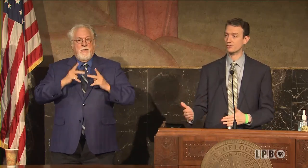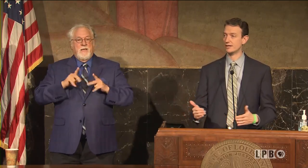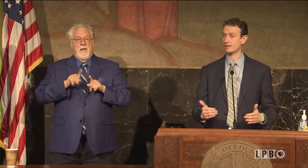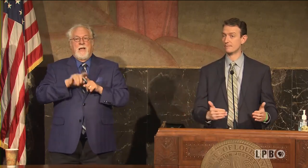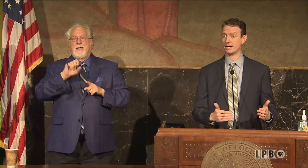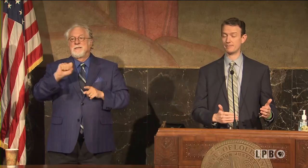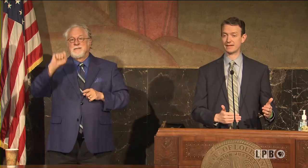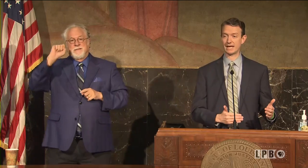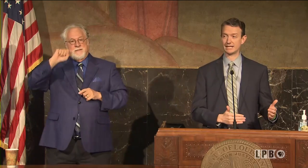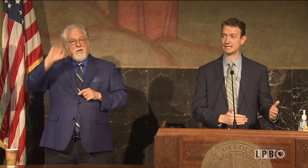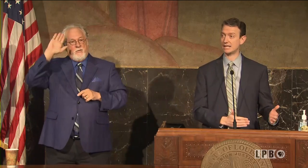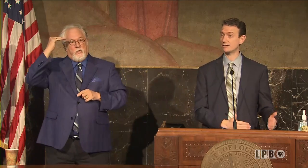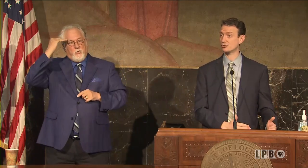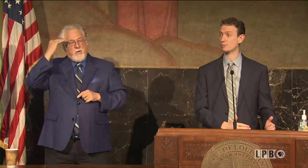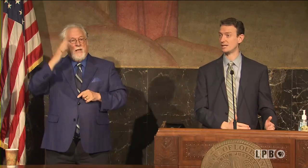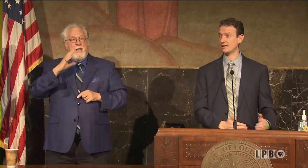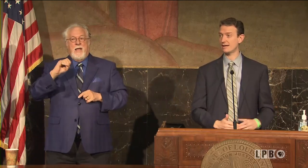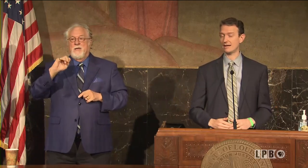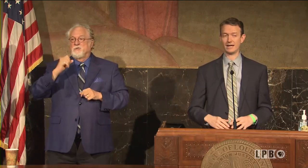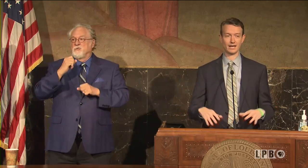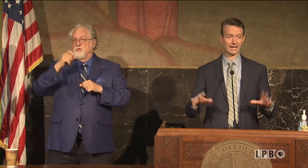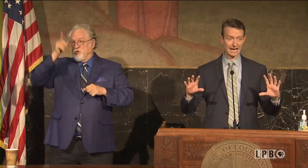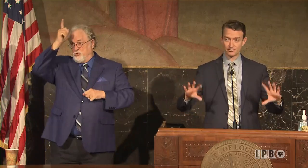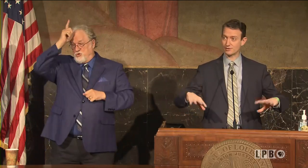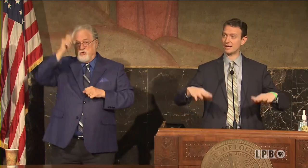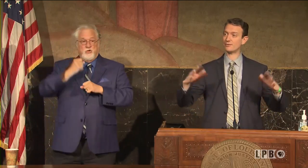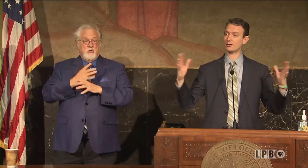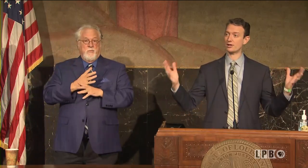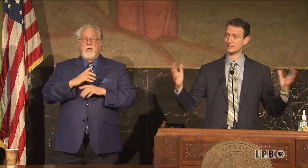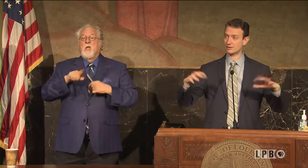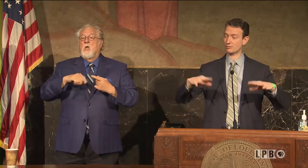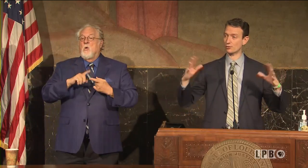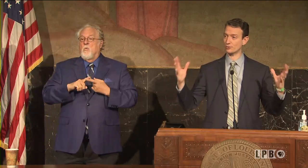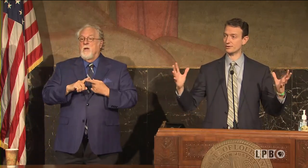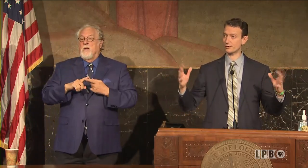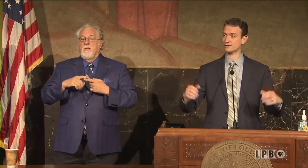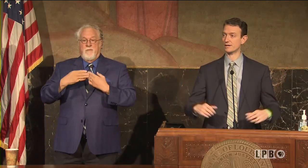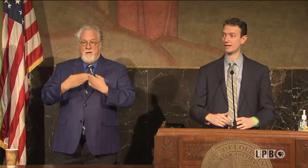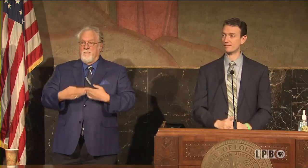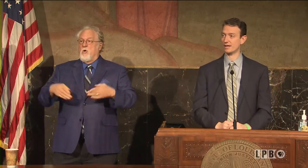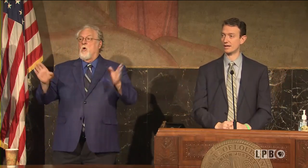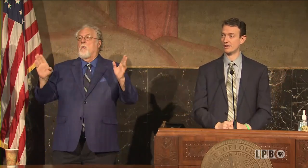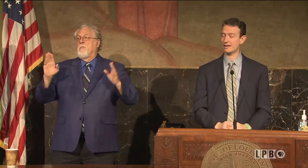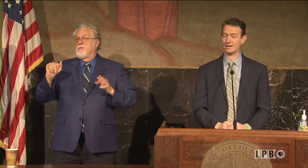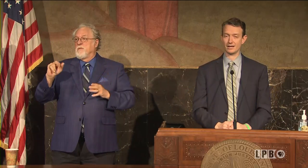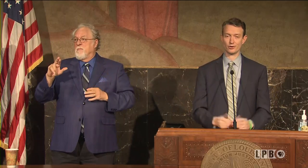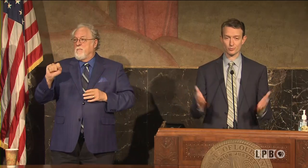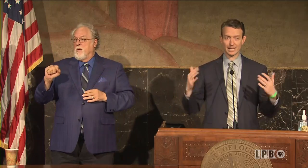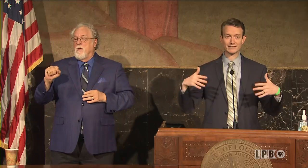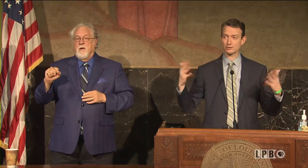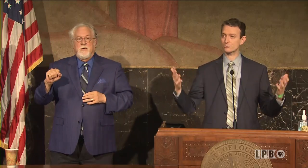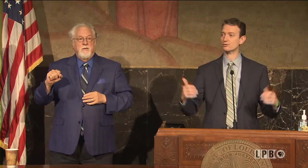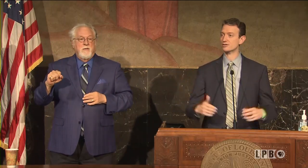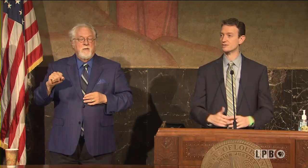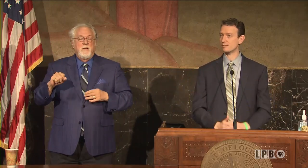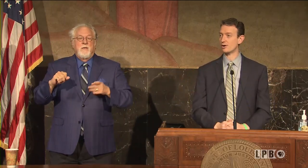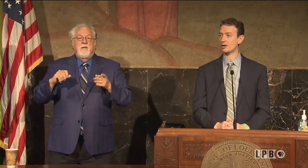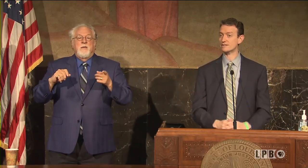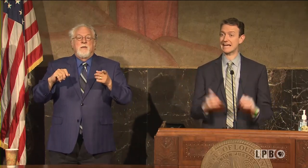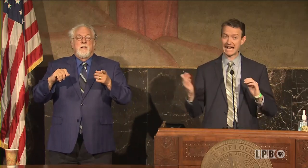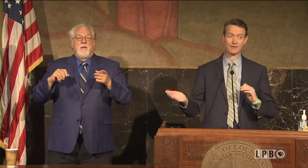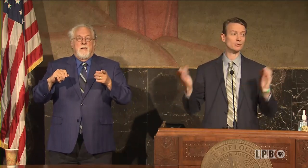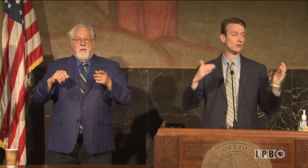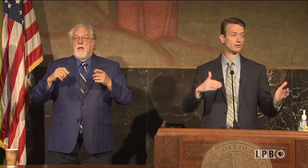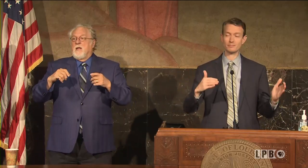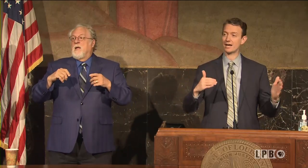South Korea and Germany, after they've unlocked and unrolled those or relaxed those restrictions on